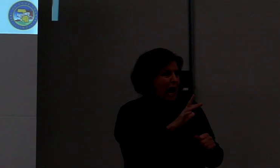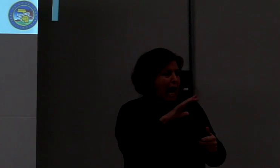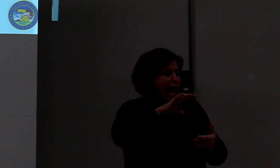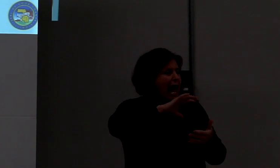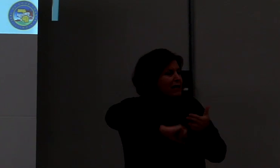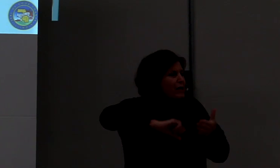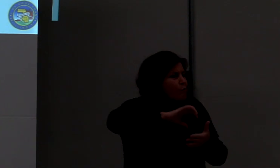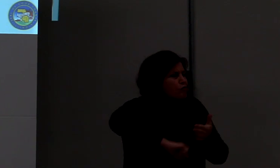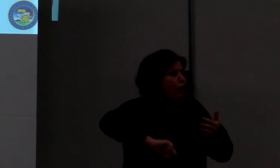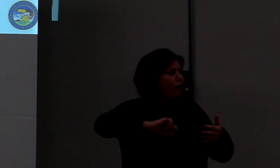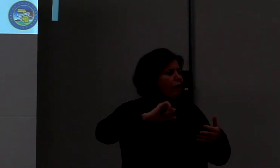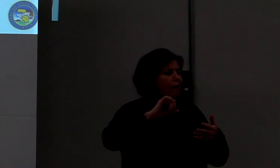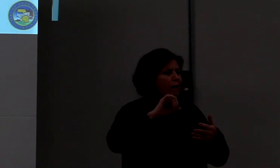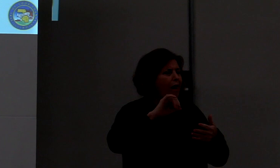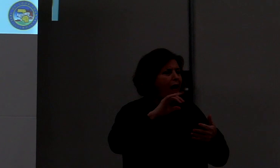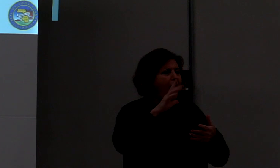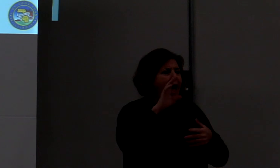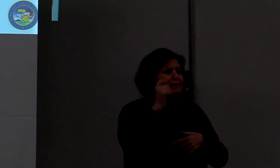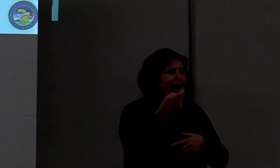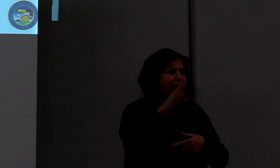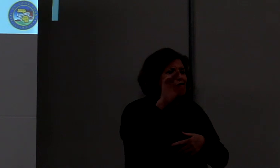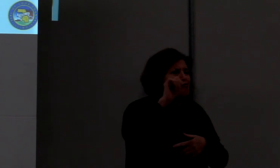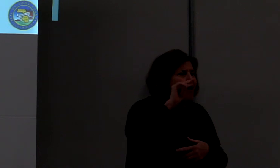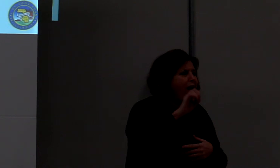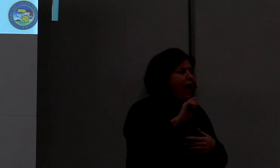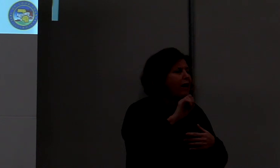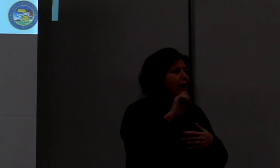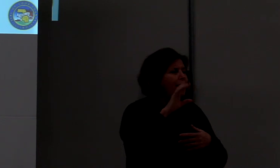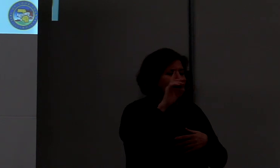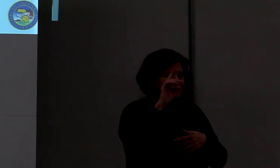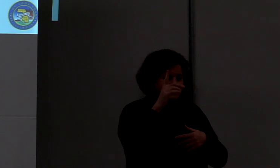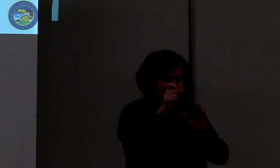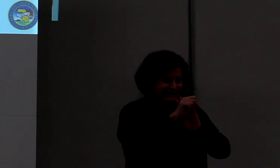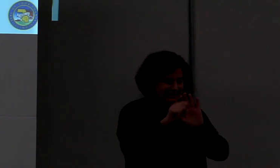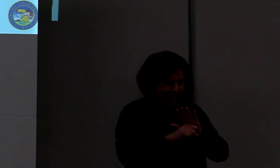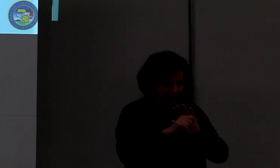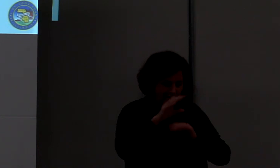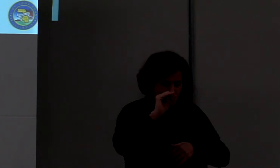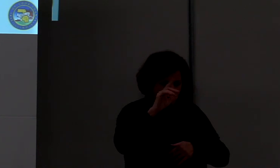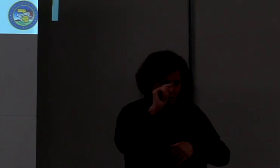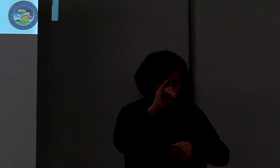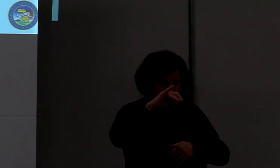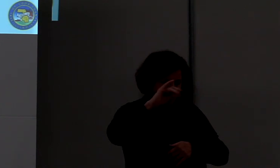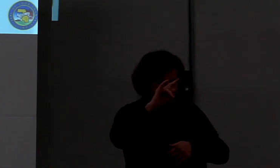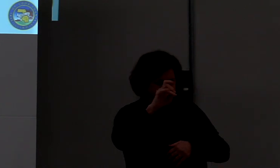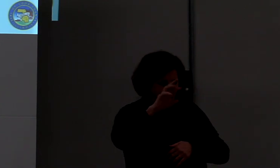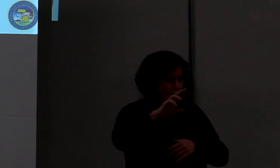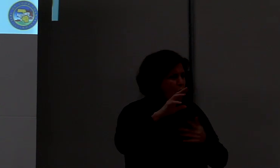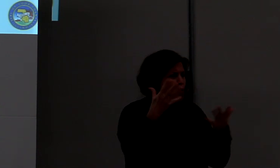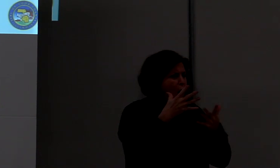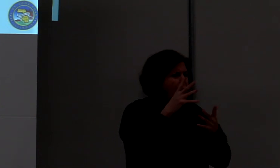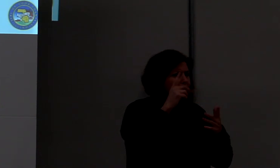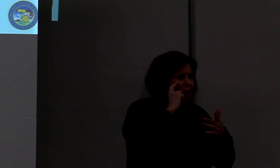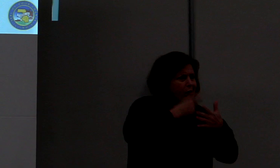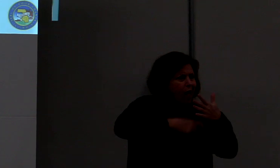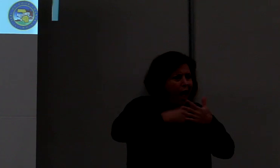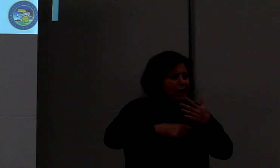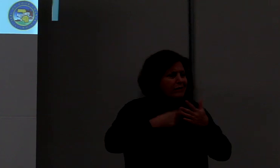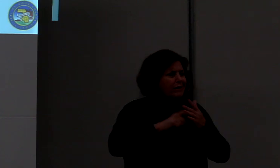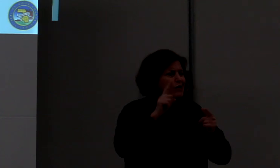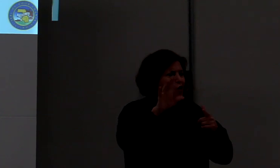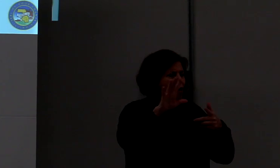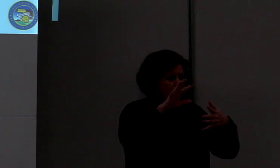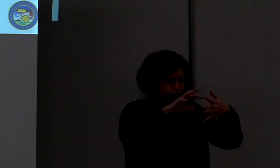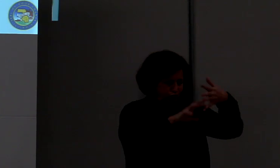what shows you your tax rate, the state multiplier, and all the different taxing bodies that are in your district that you're